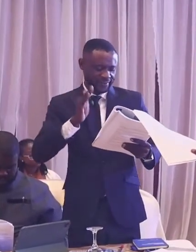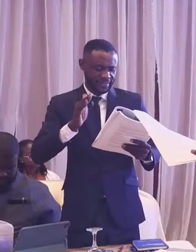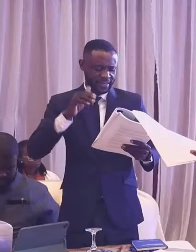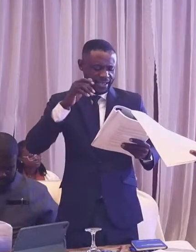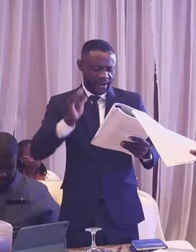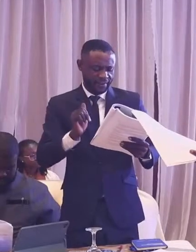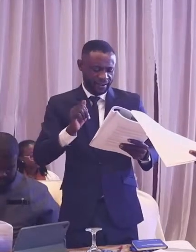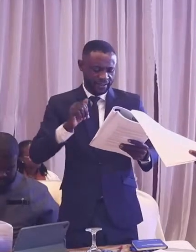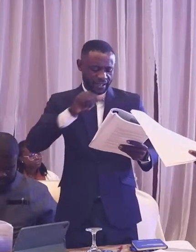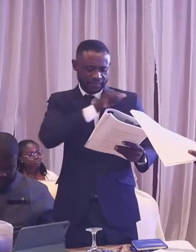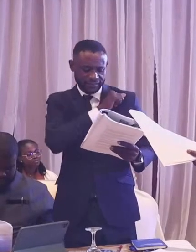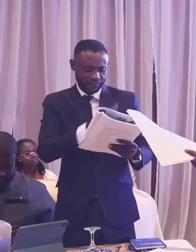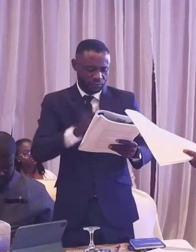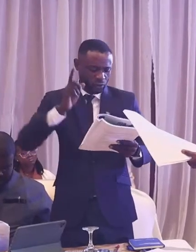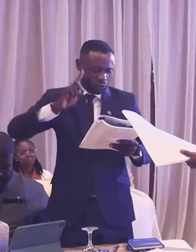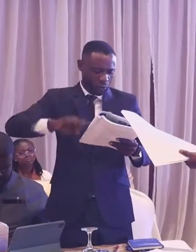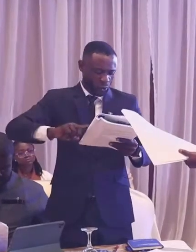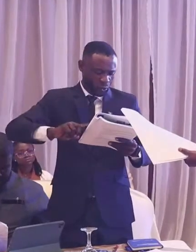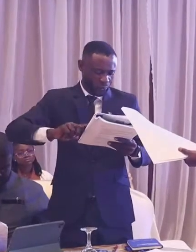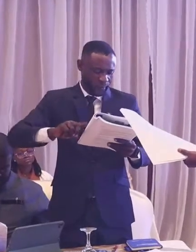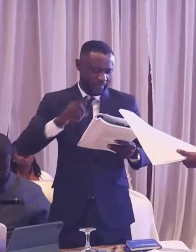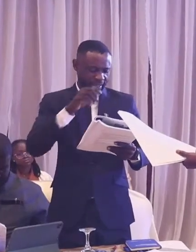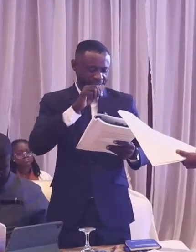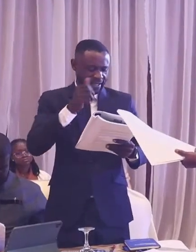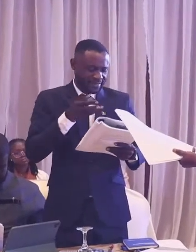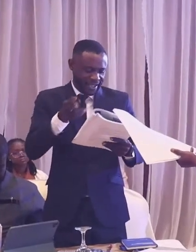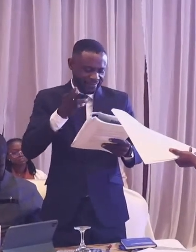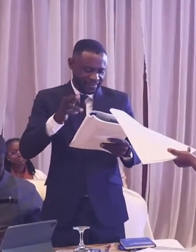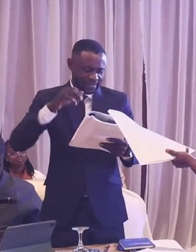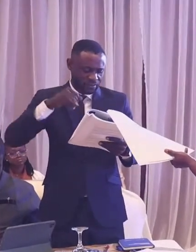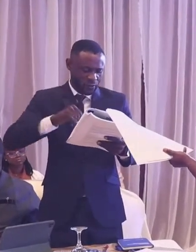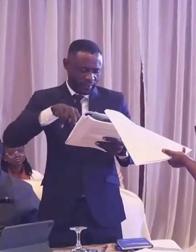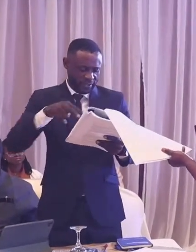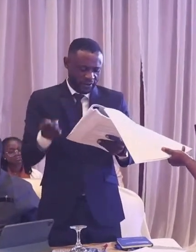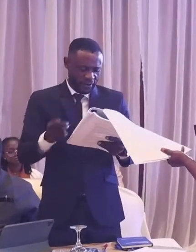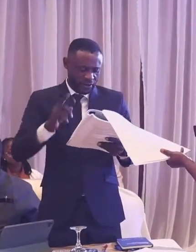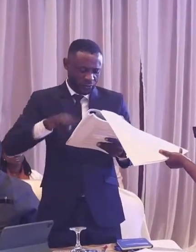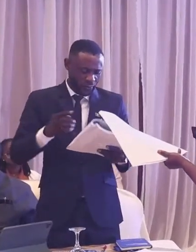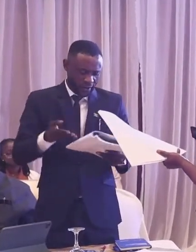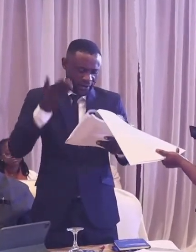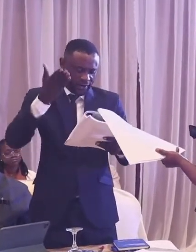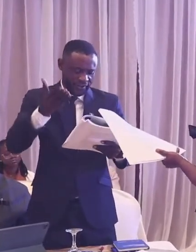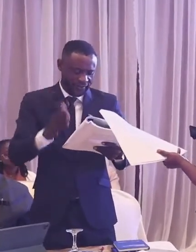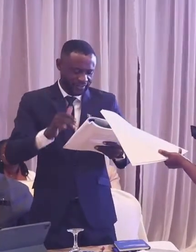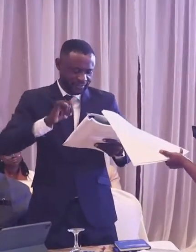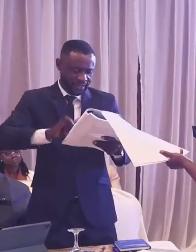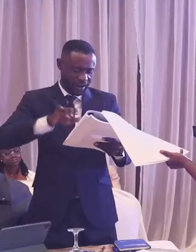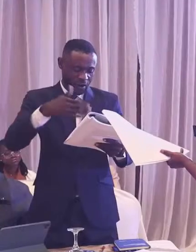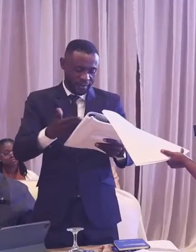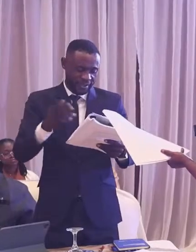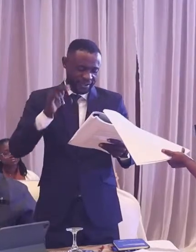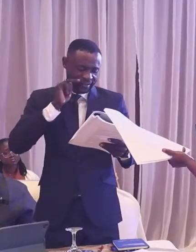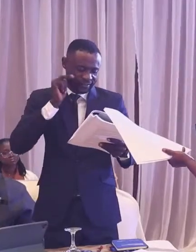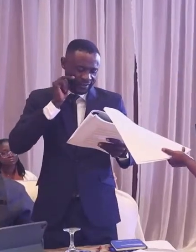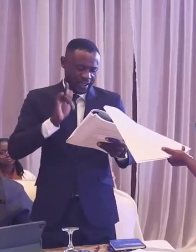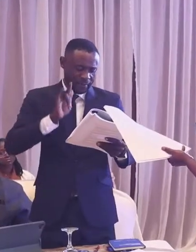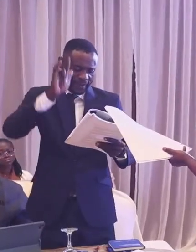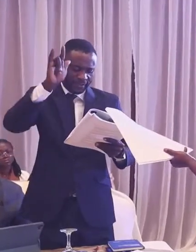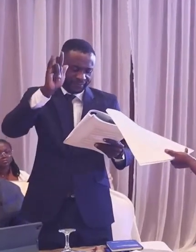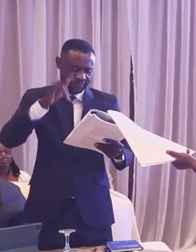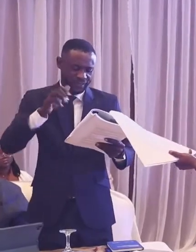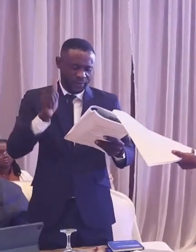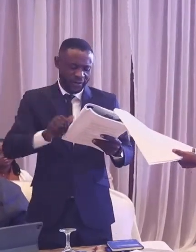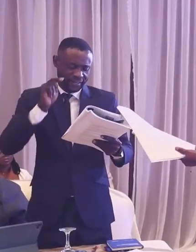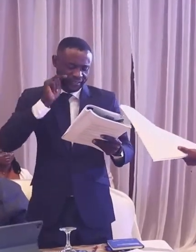Civil Aviation Authority to strengthen its mechanisms to ensure that all